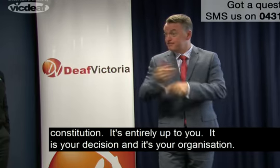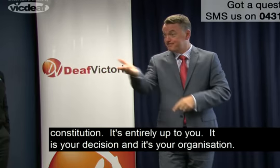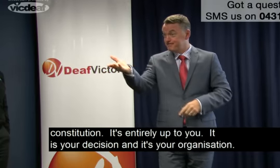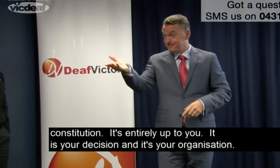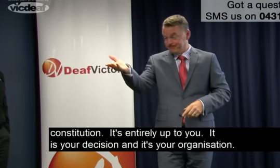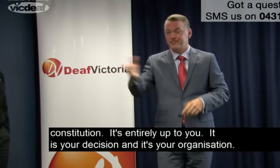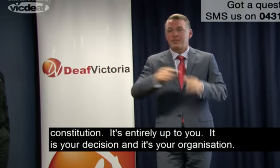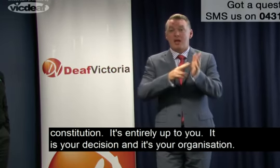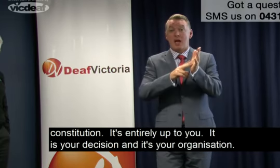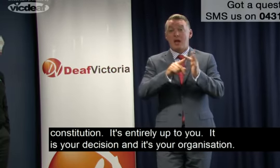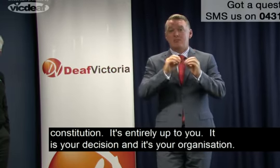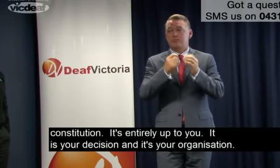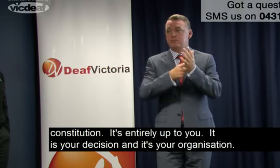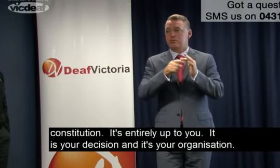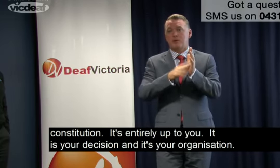Anne, do you have a question?